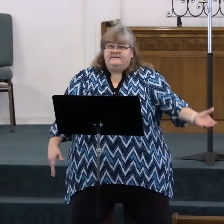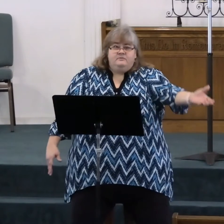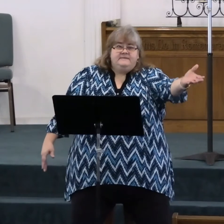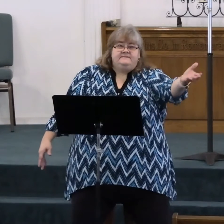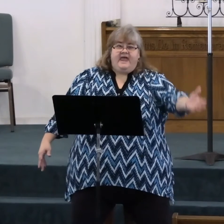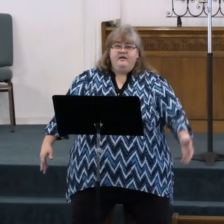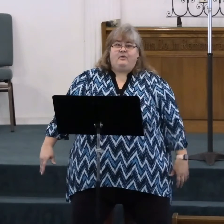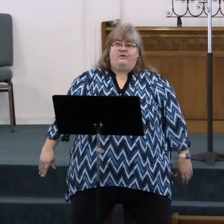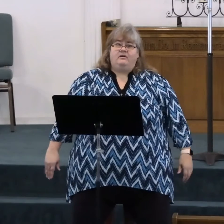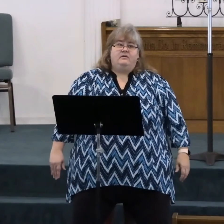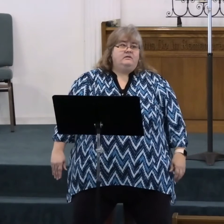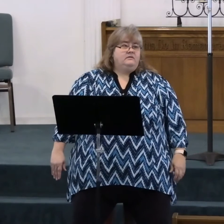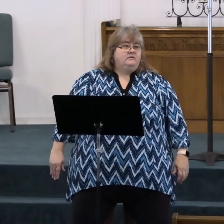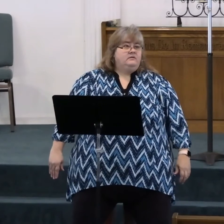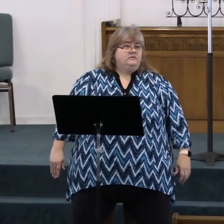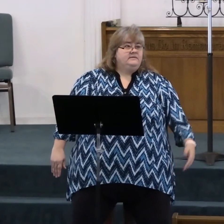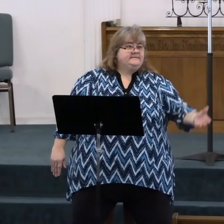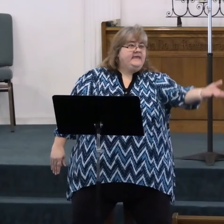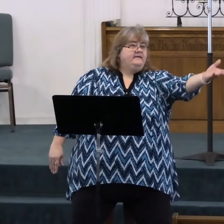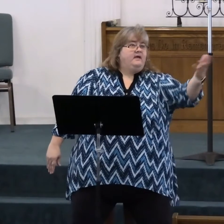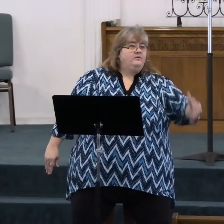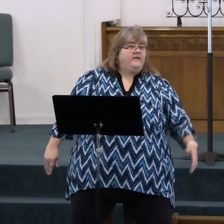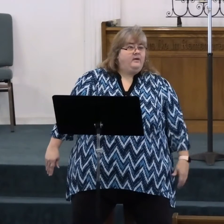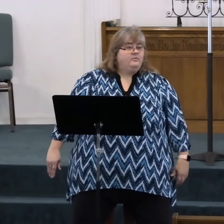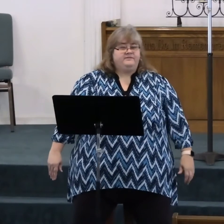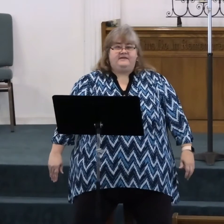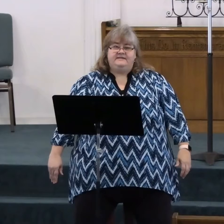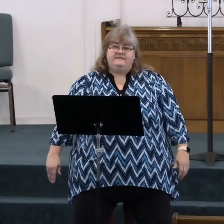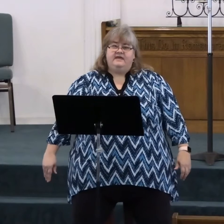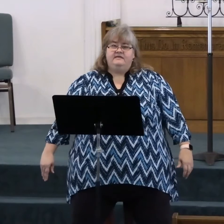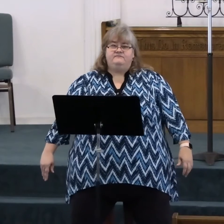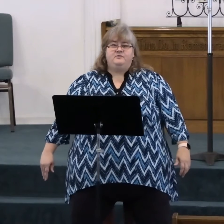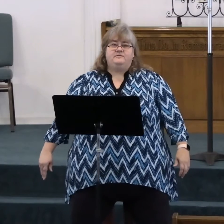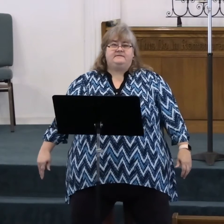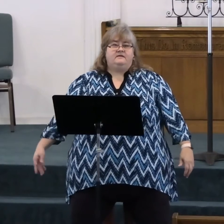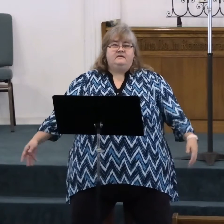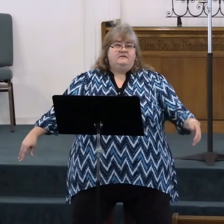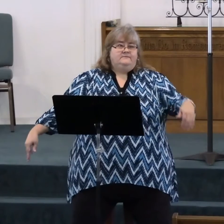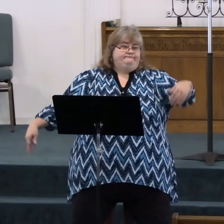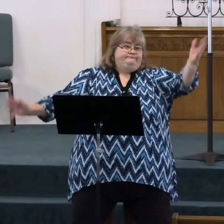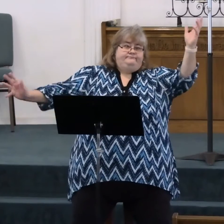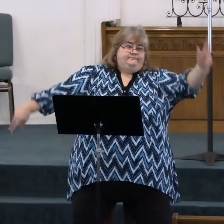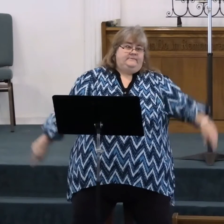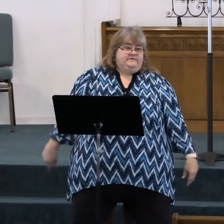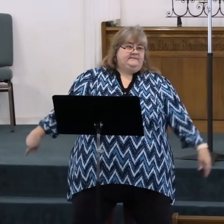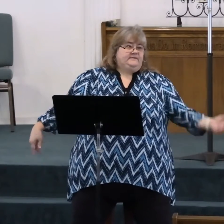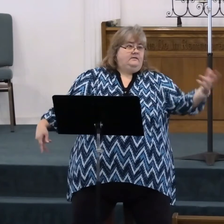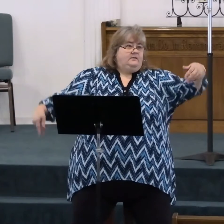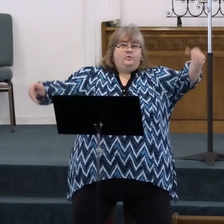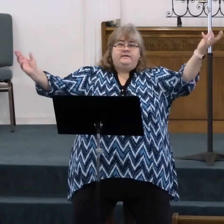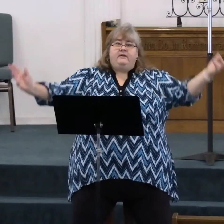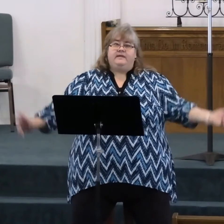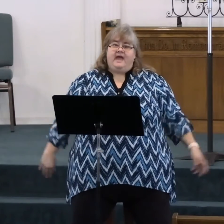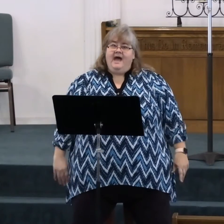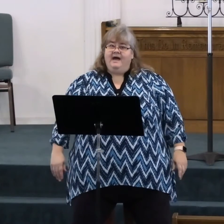because he was there. You just can't go there with anything if you was just a ordinary guy.